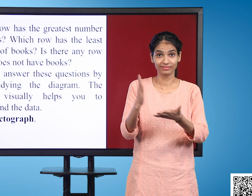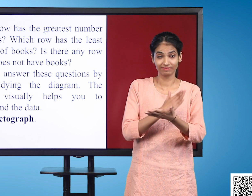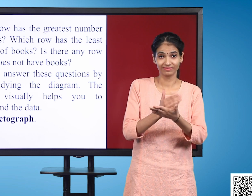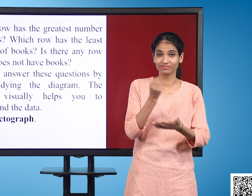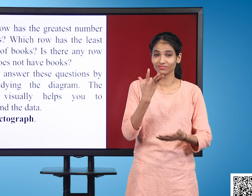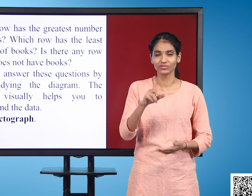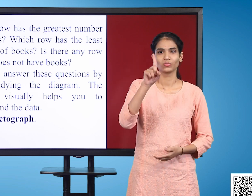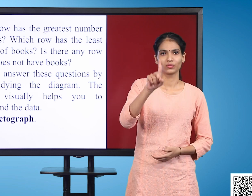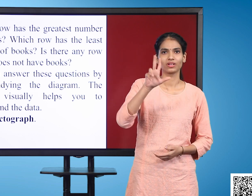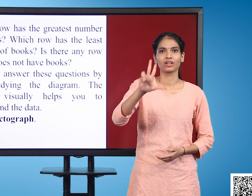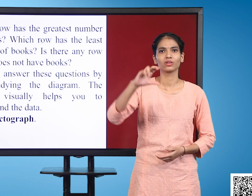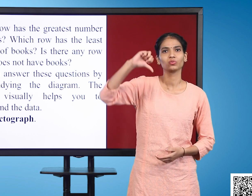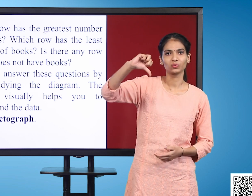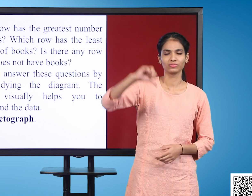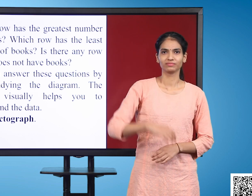Page 189.